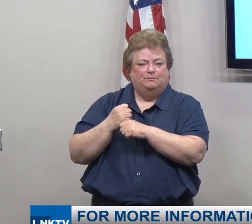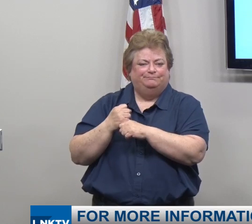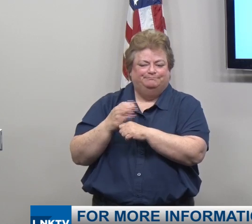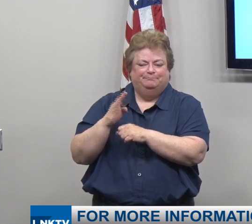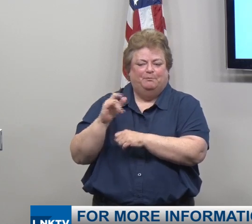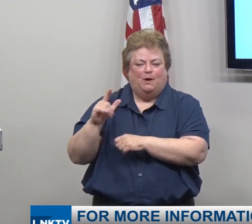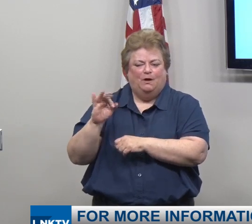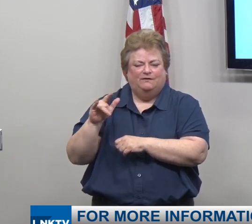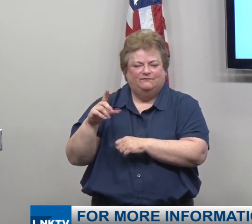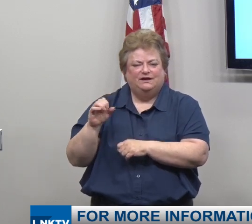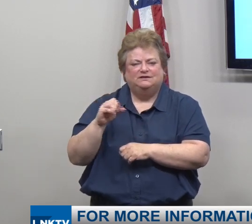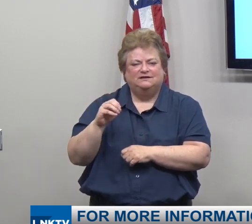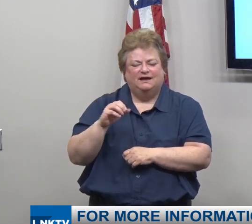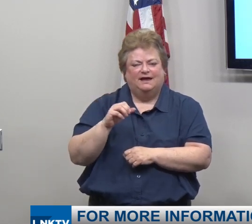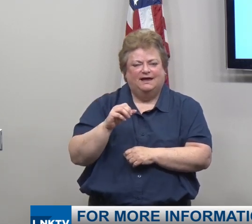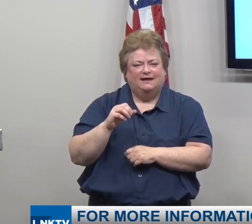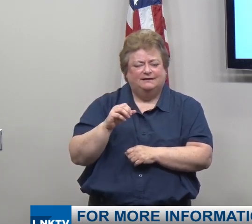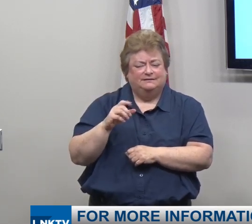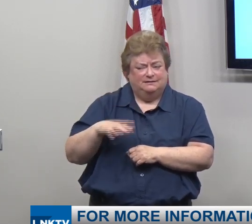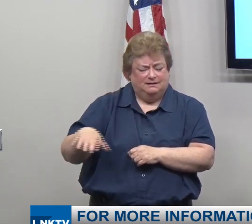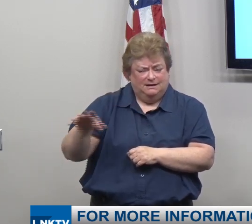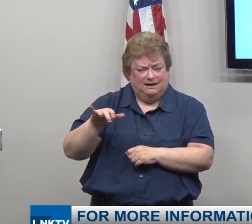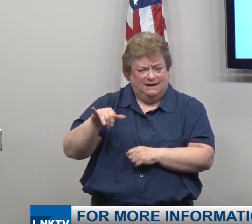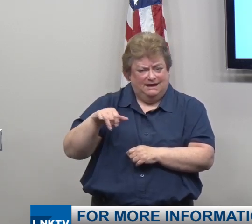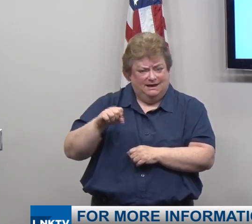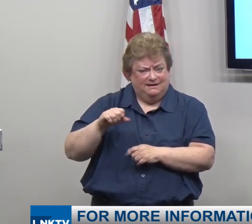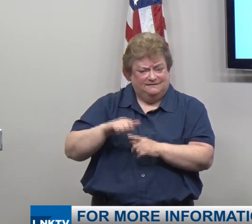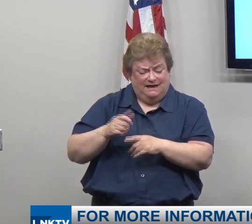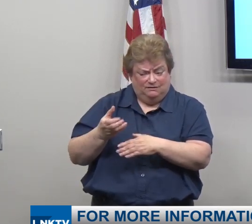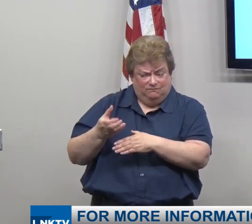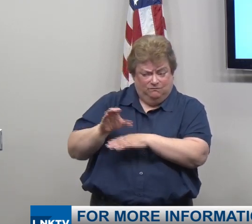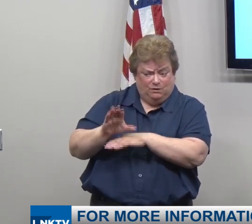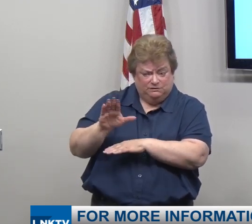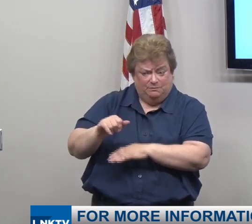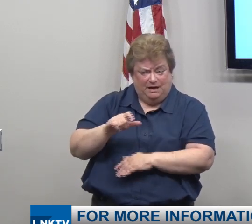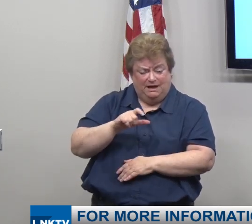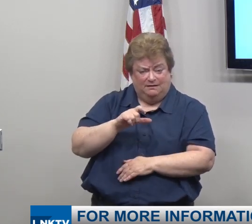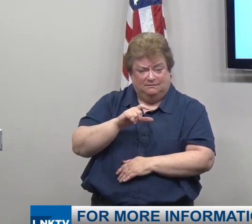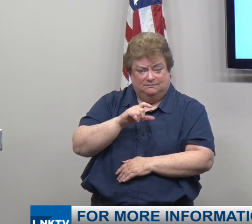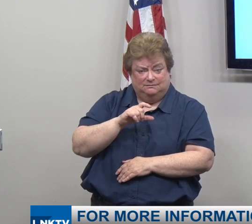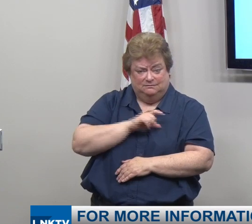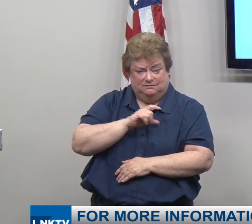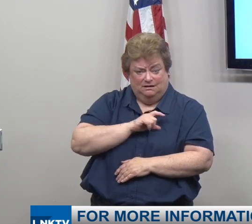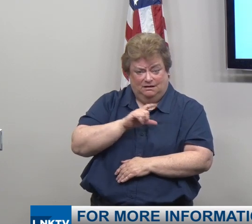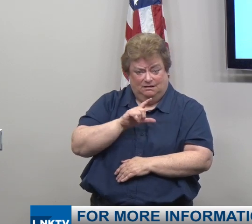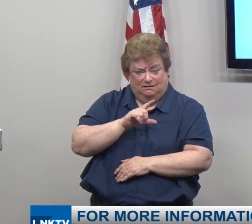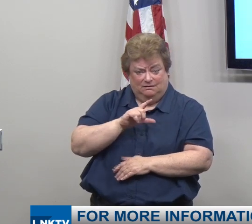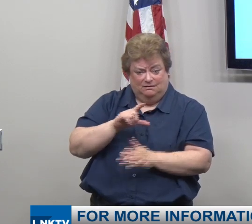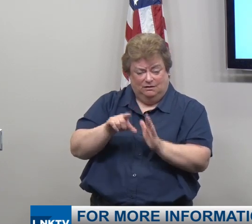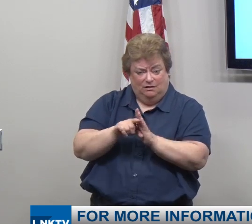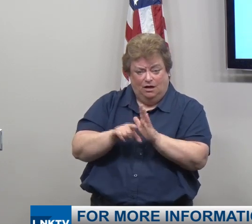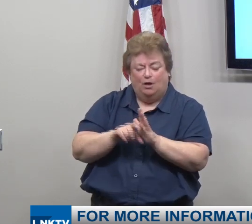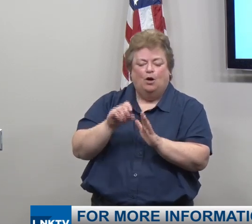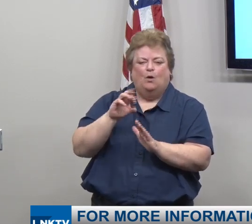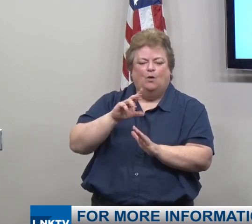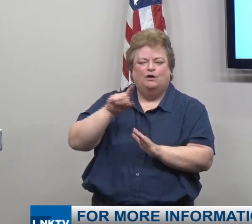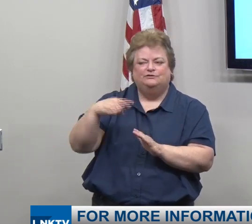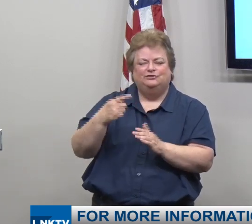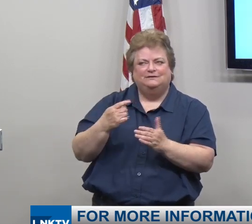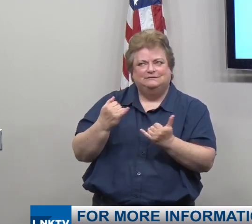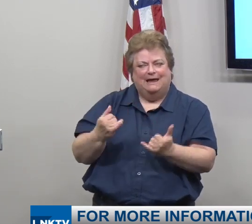not using playgrounds, is that enforceable by law under the DHM, or is it just highly suggested right